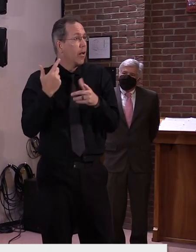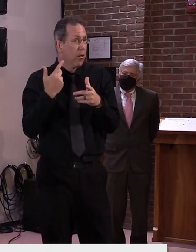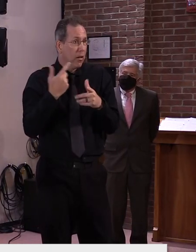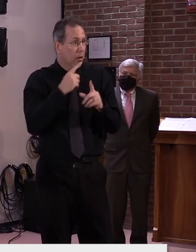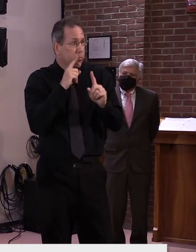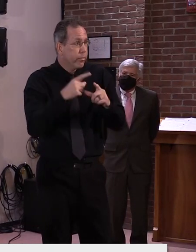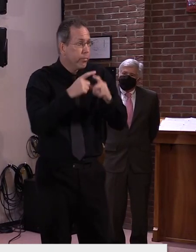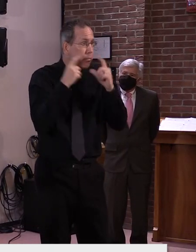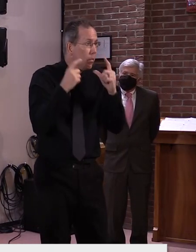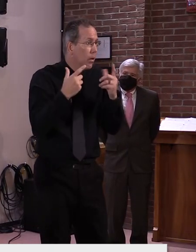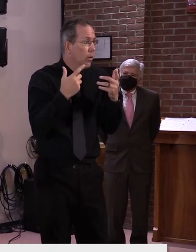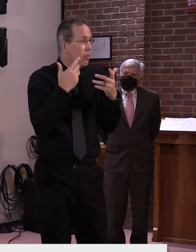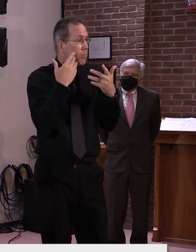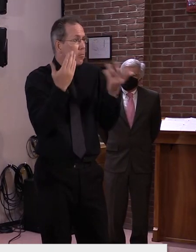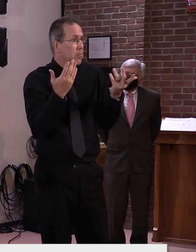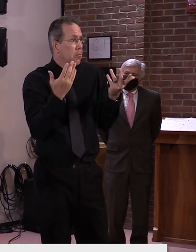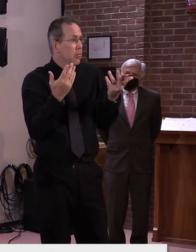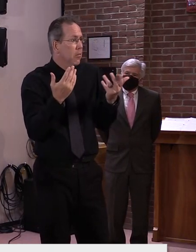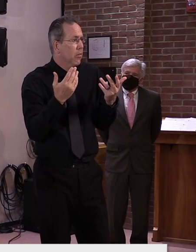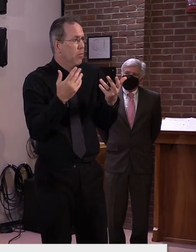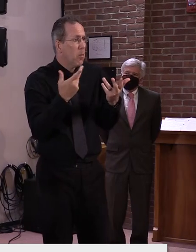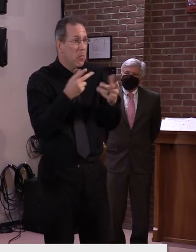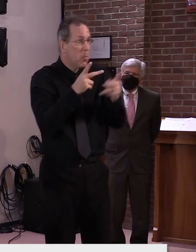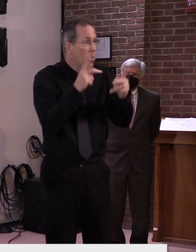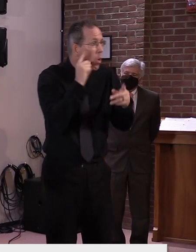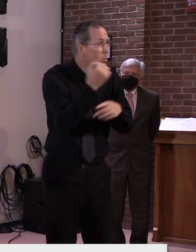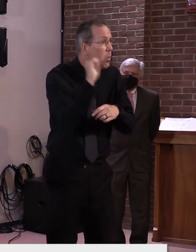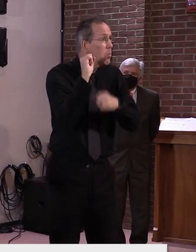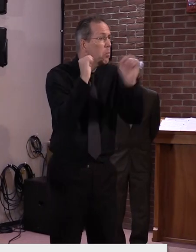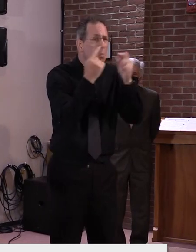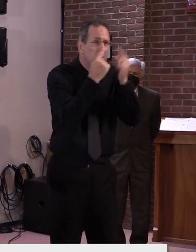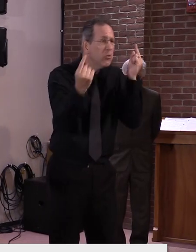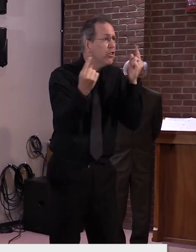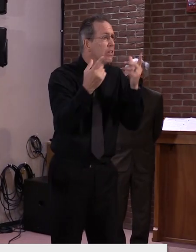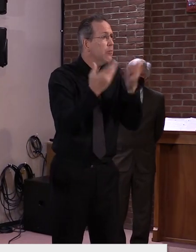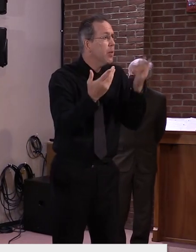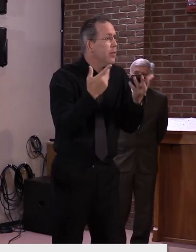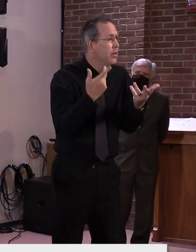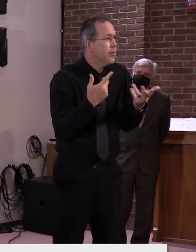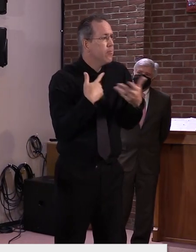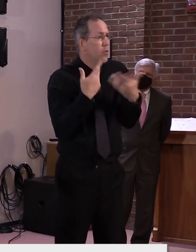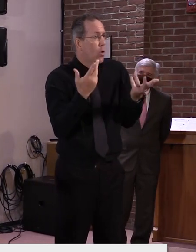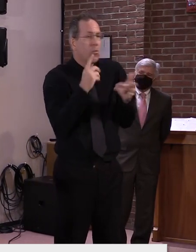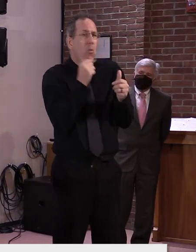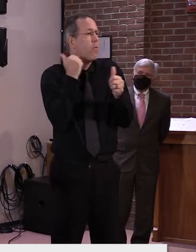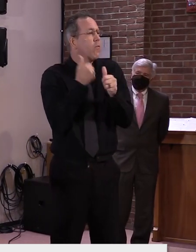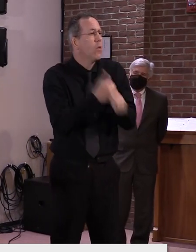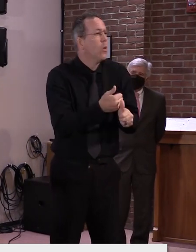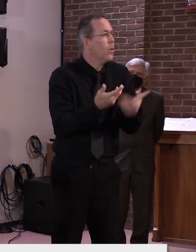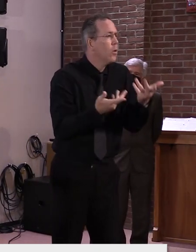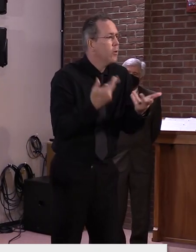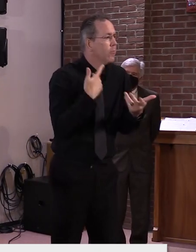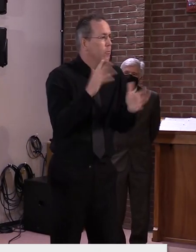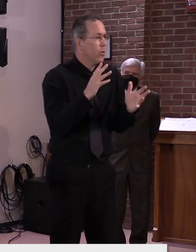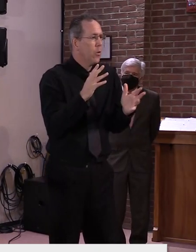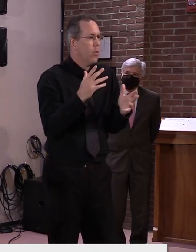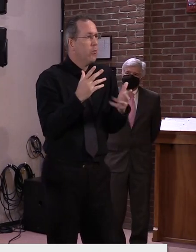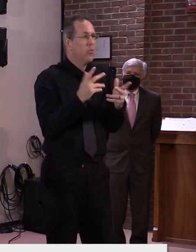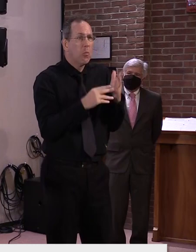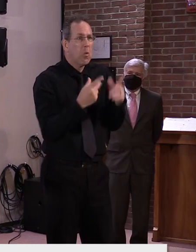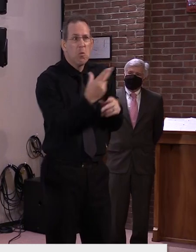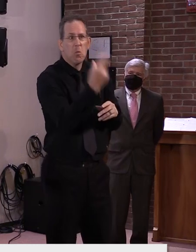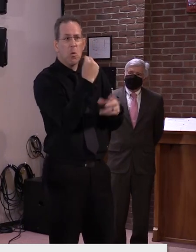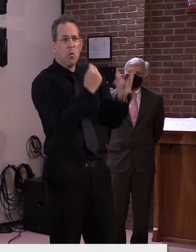been counter to what you might predict. Maybe people wouldn't be wearing them because the government's telling them to do so at that point in